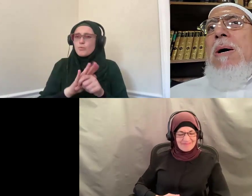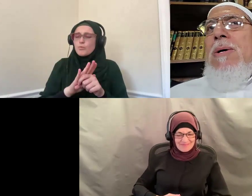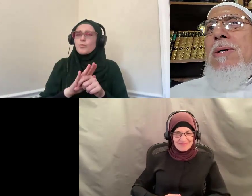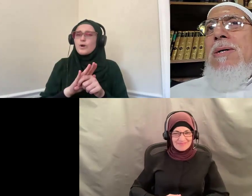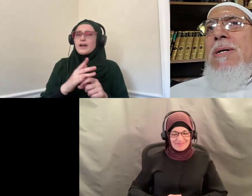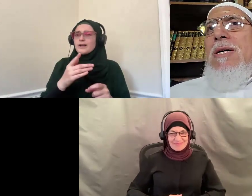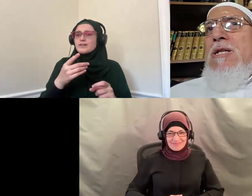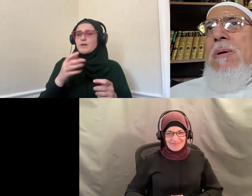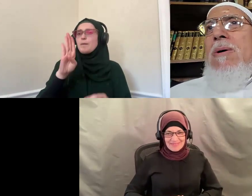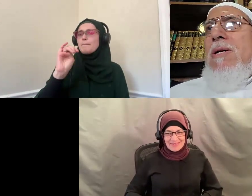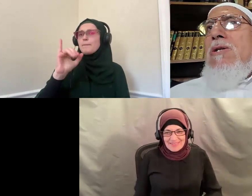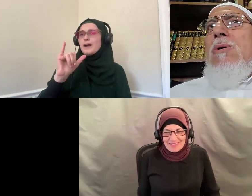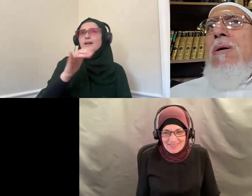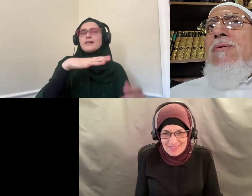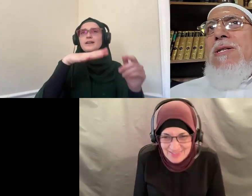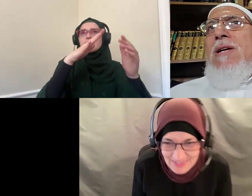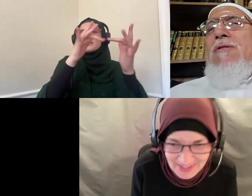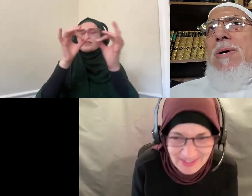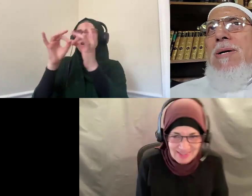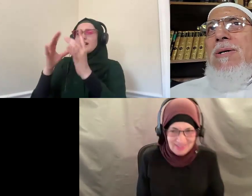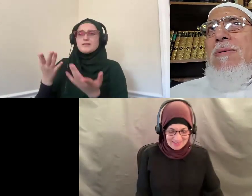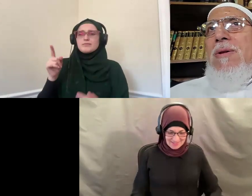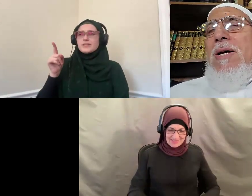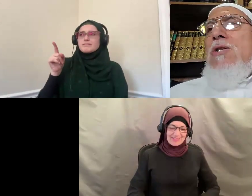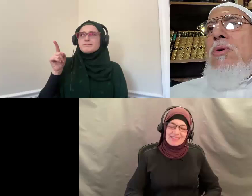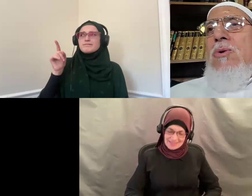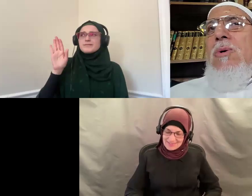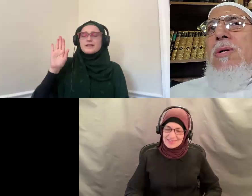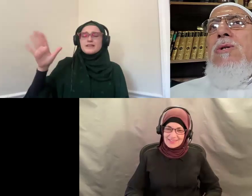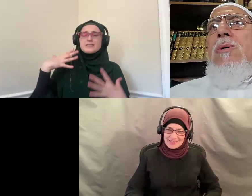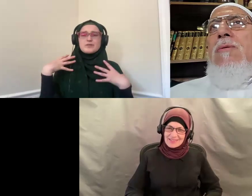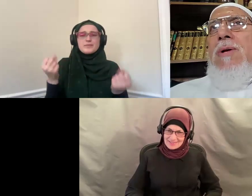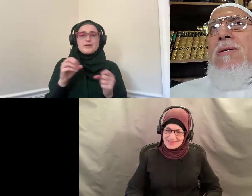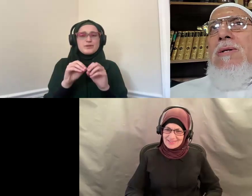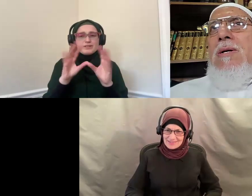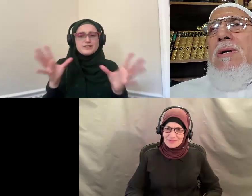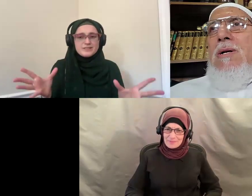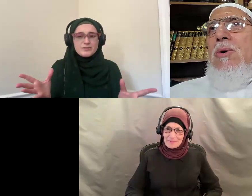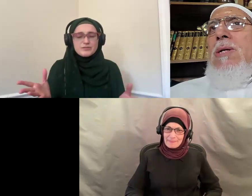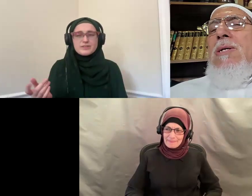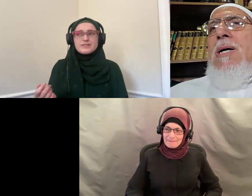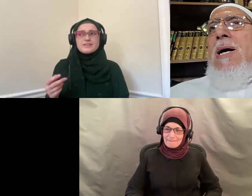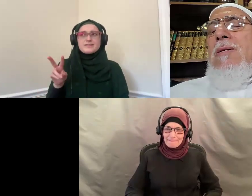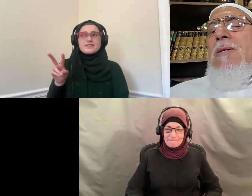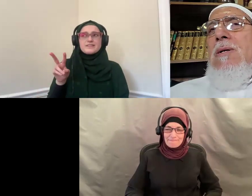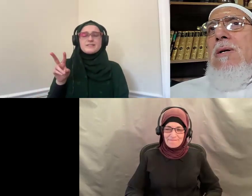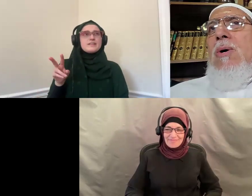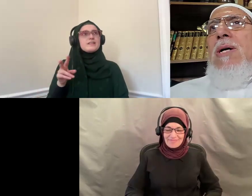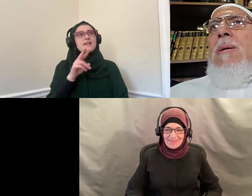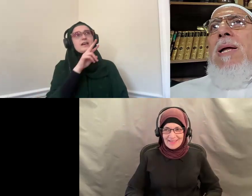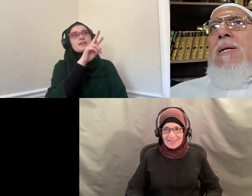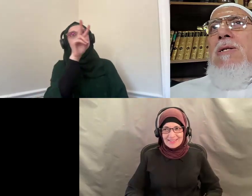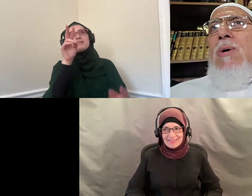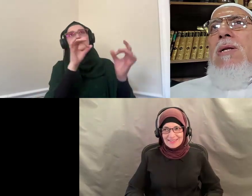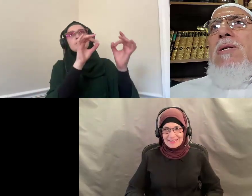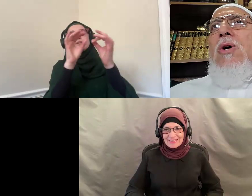his power. His power is so obvious everywhere. His control is so obvious. Look at the skies. Look at